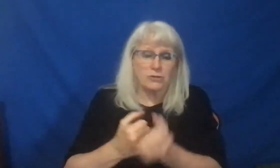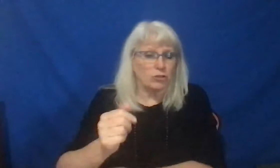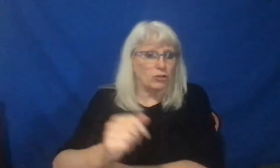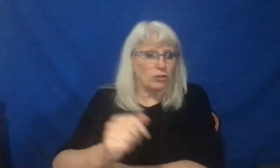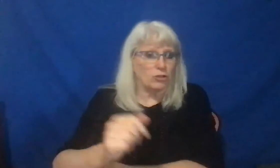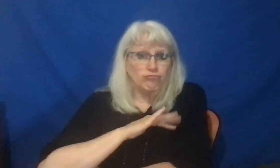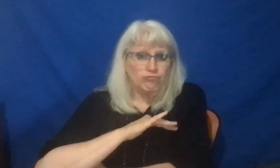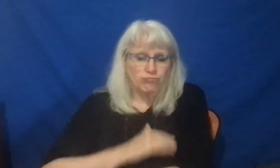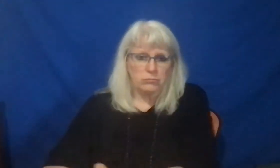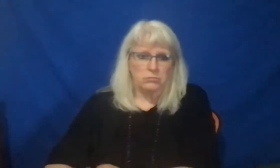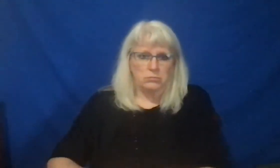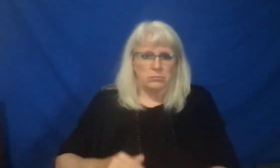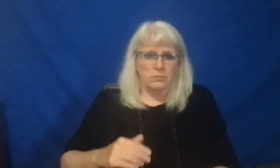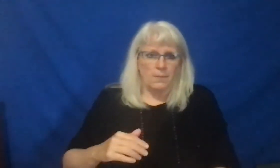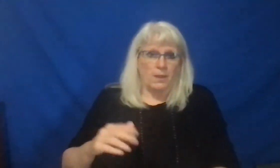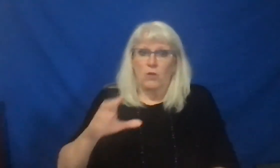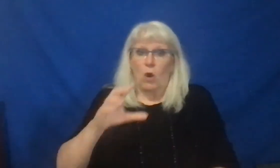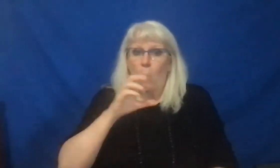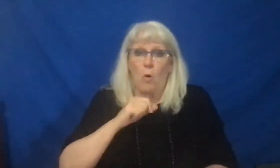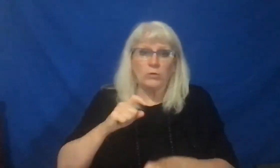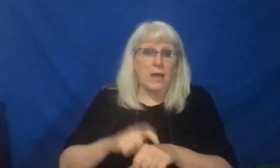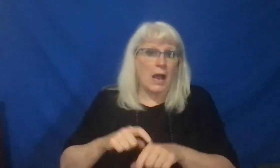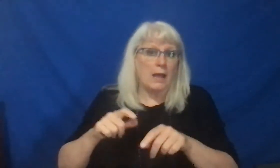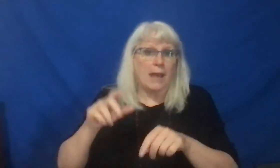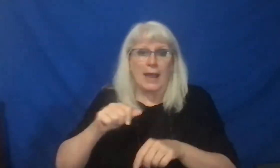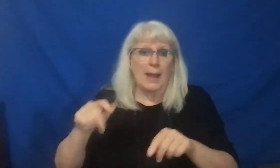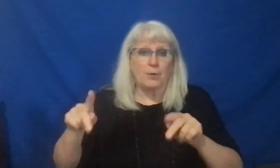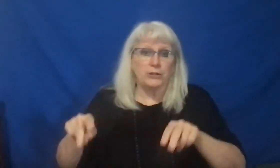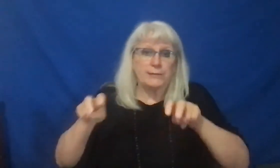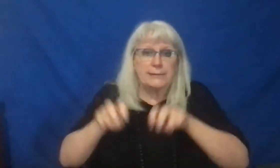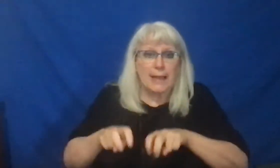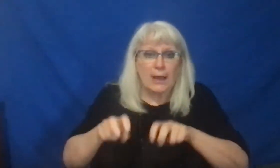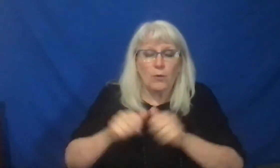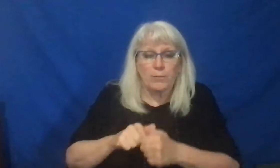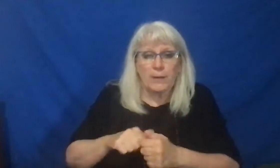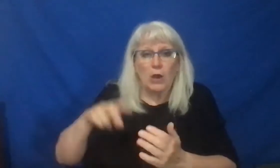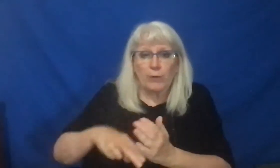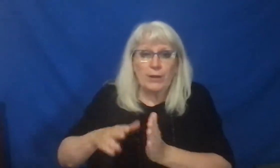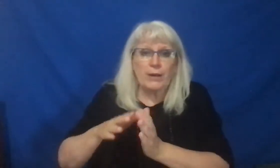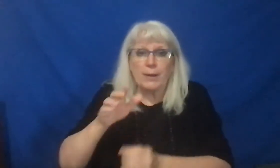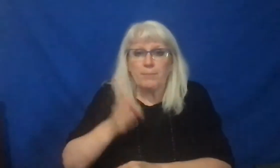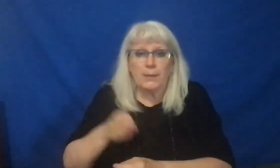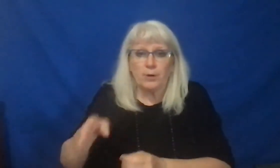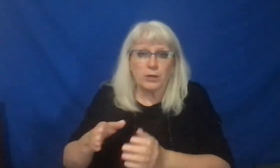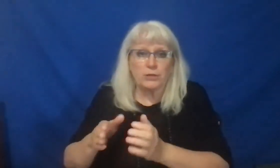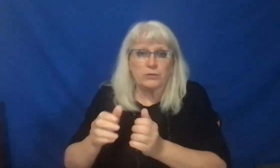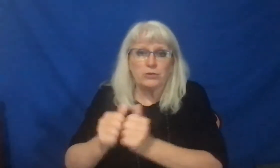I had the old timer reading the book with me, and with a dictionary, and us in 1935 dictionary, and us going through